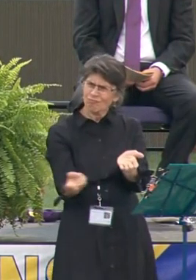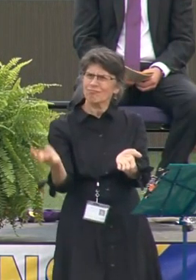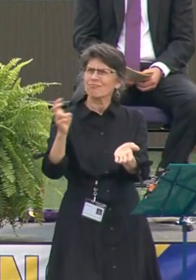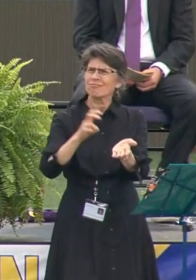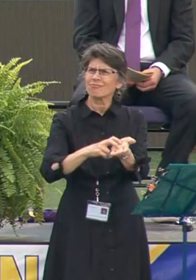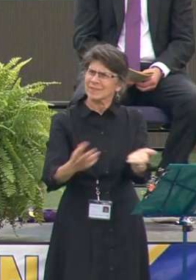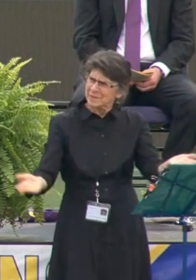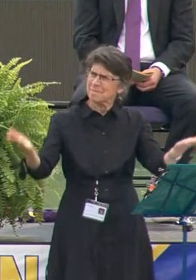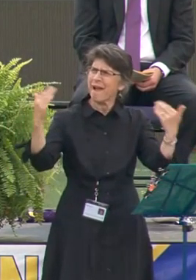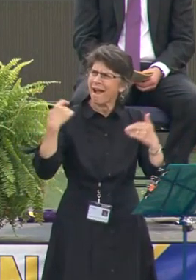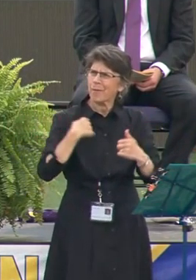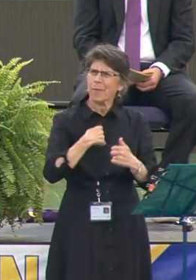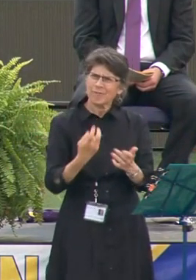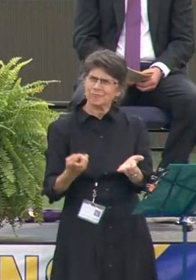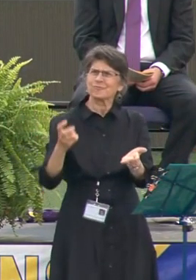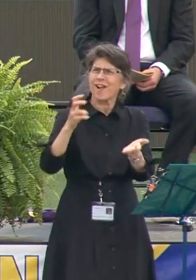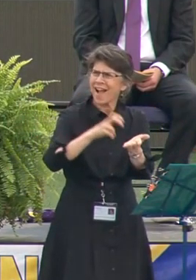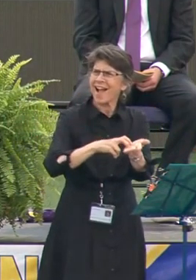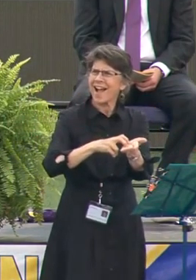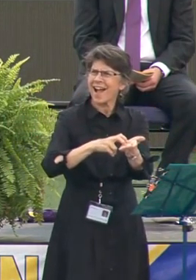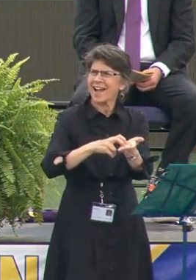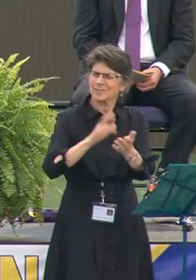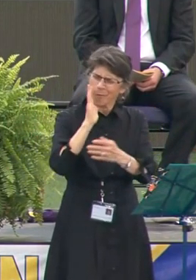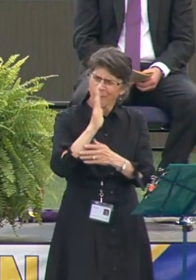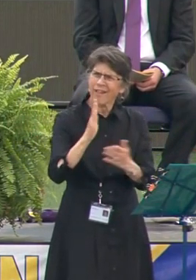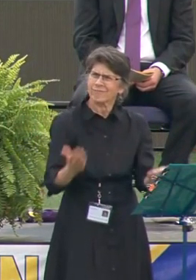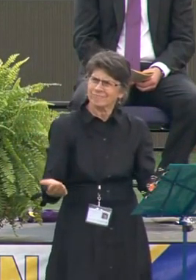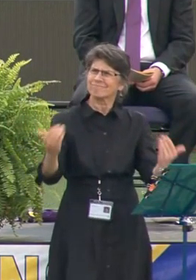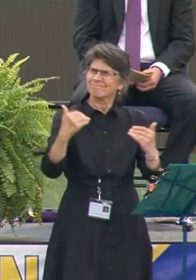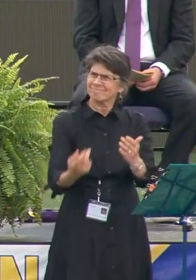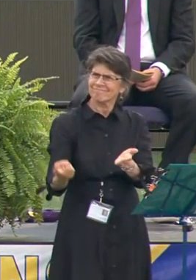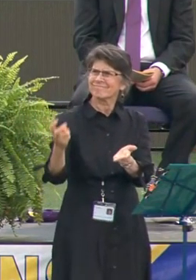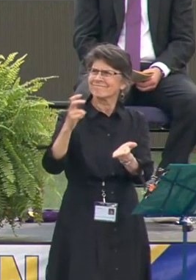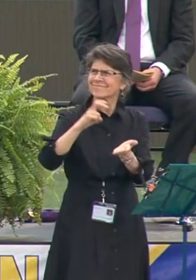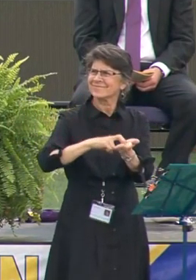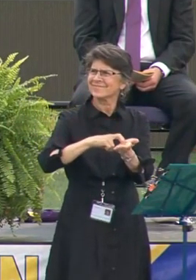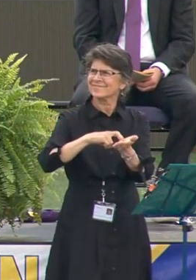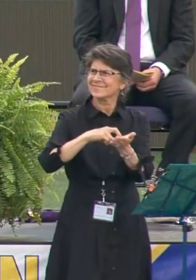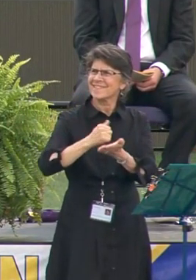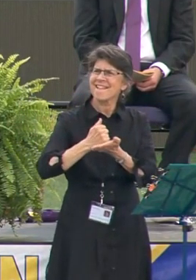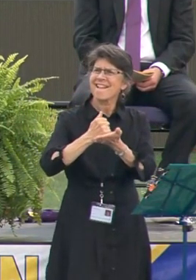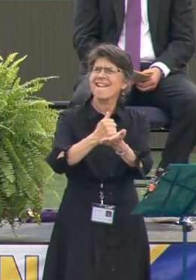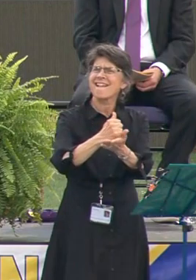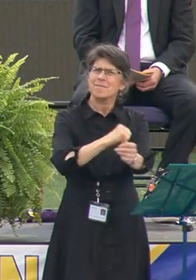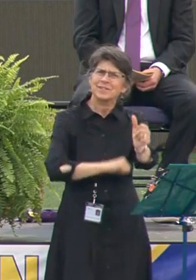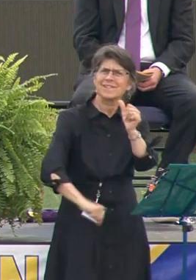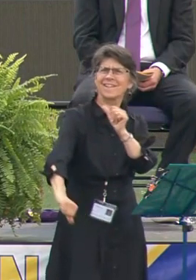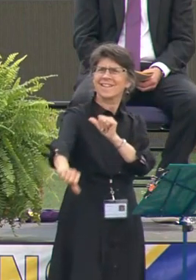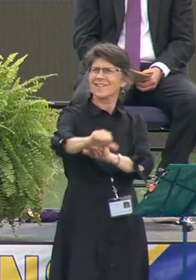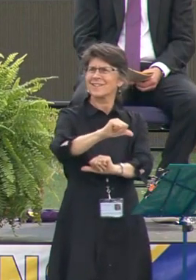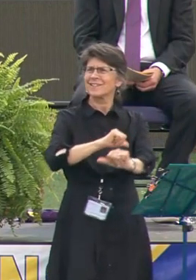We will rise, and we will rise. Oh, we